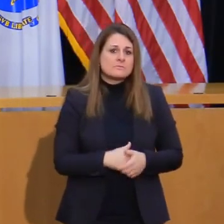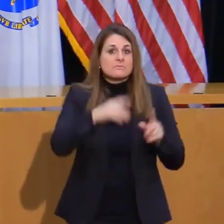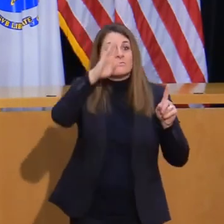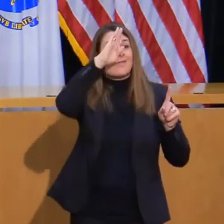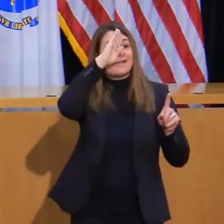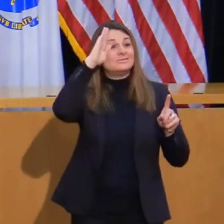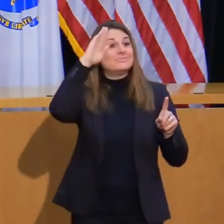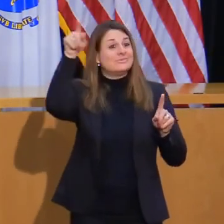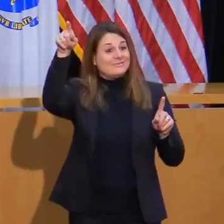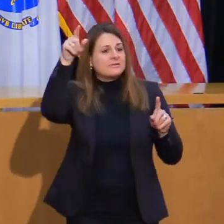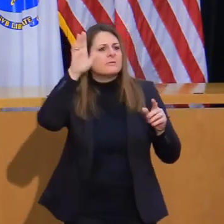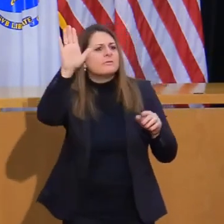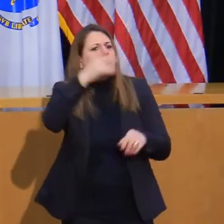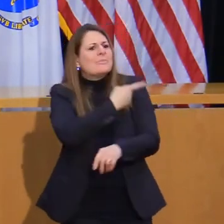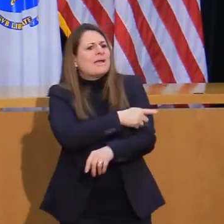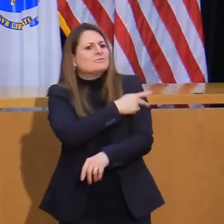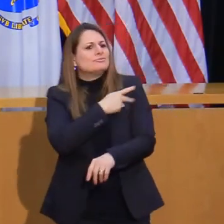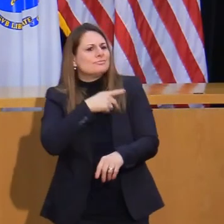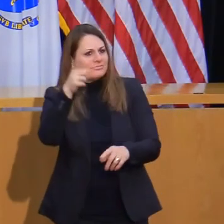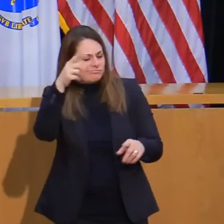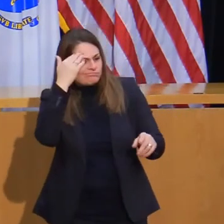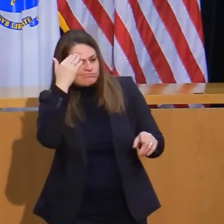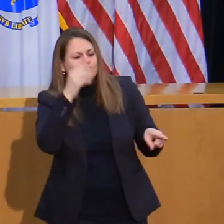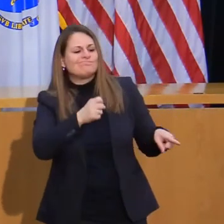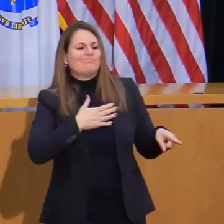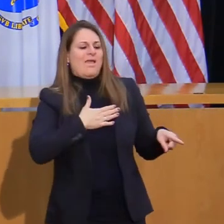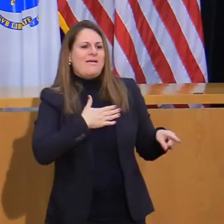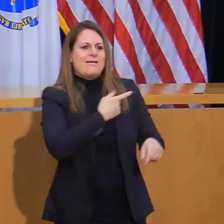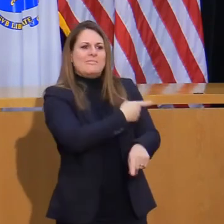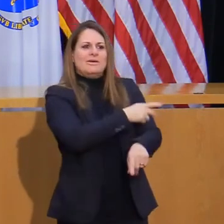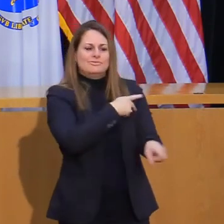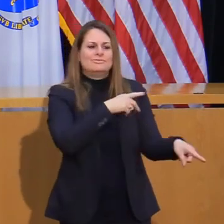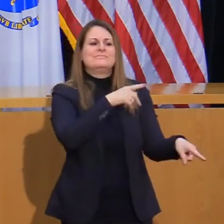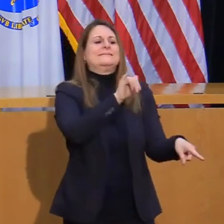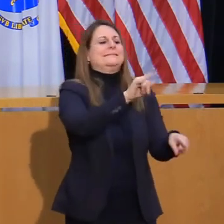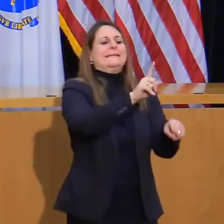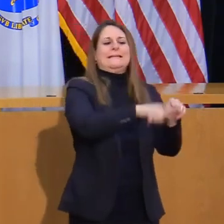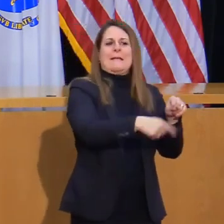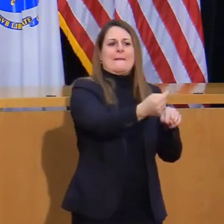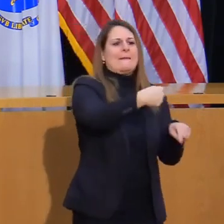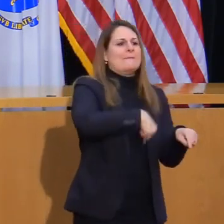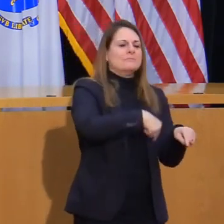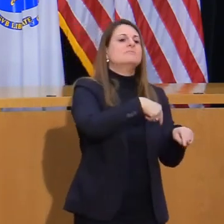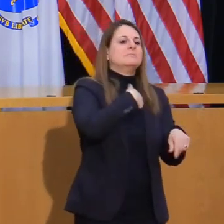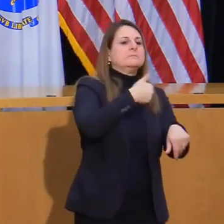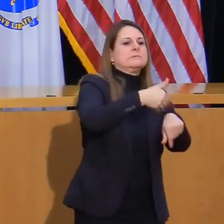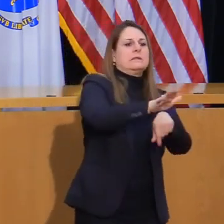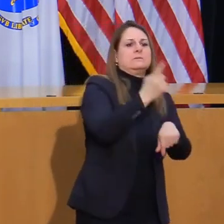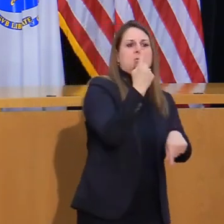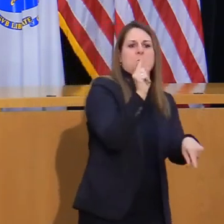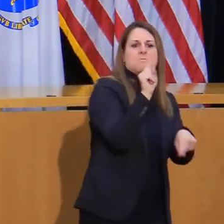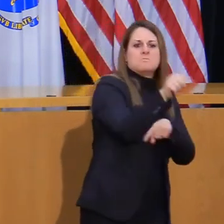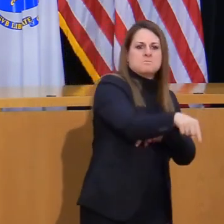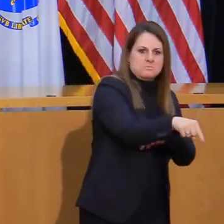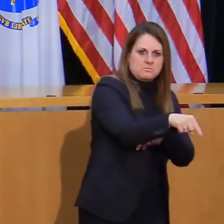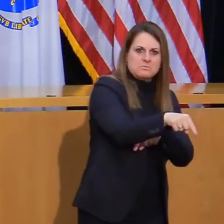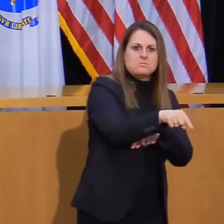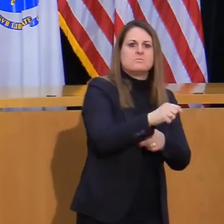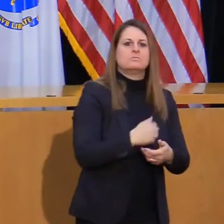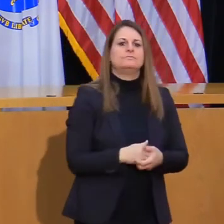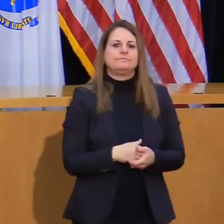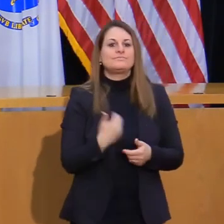need to schedule an appointment, you can call the Homebound Vaccination Program Central Intake Line at